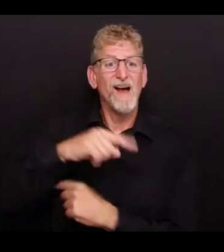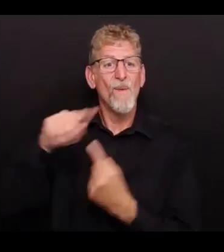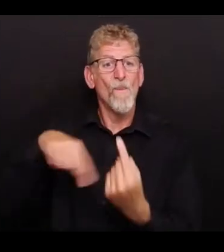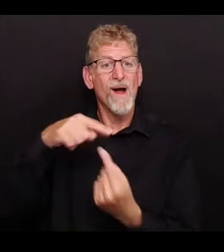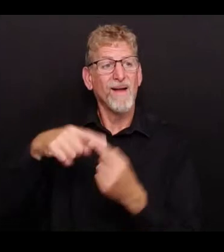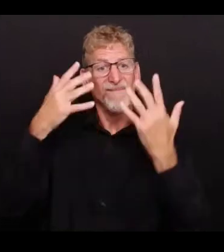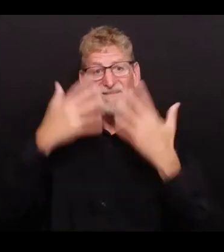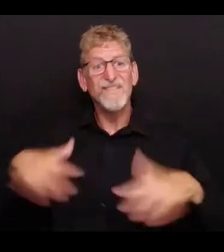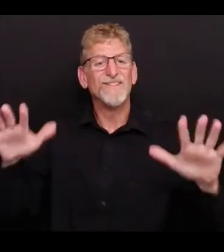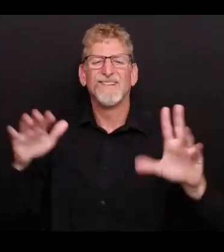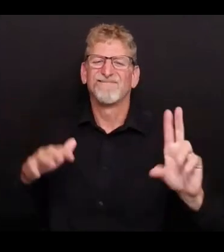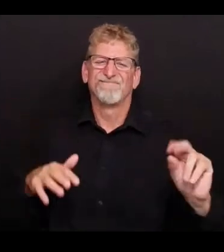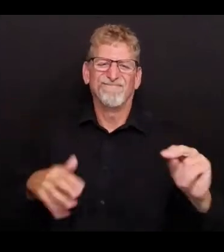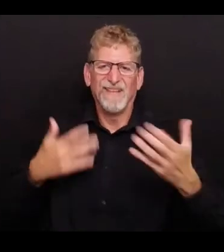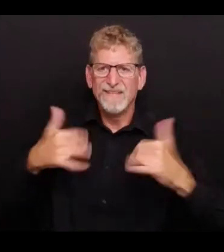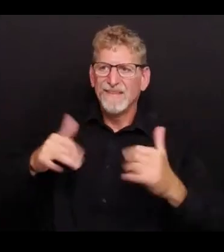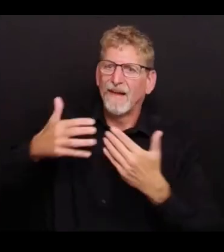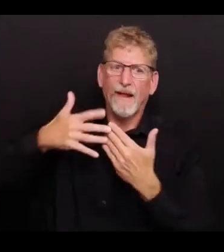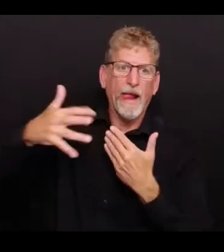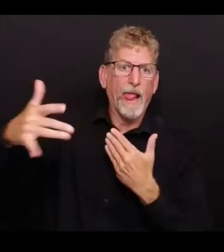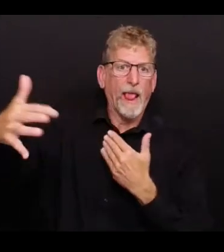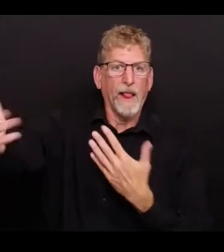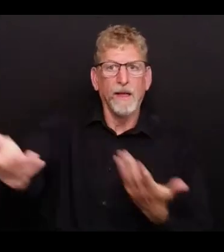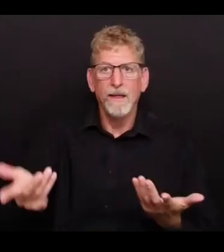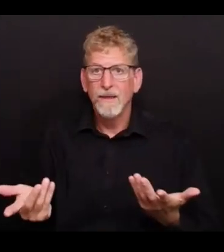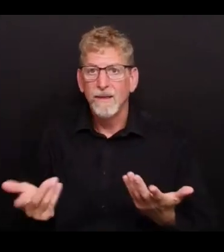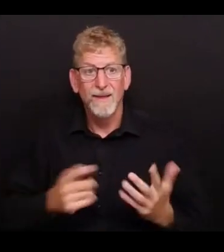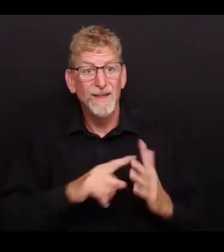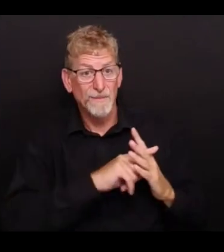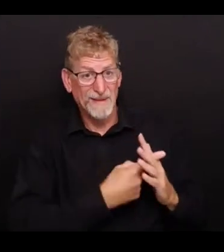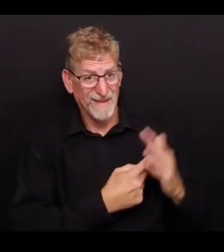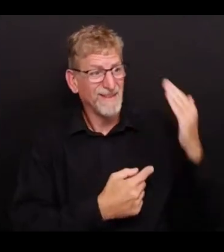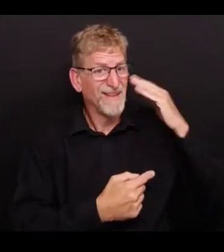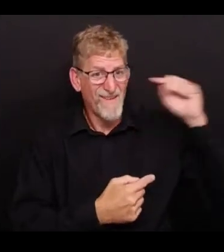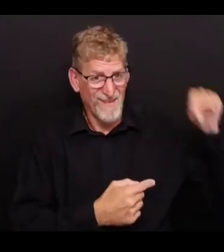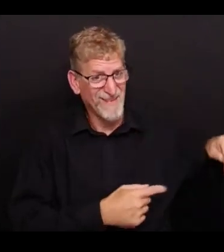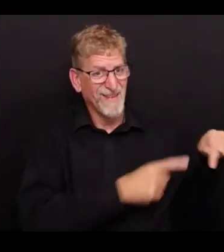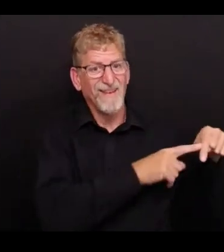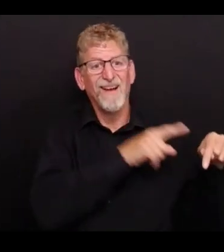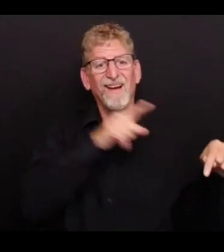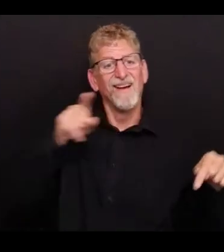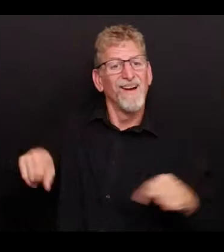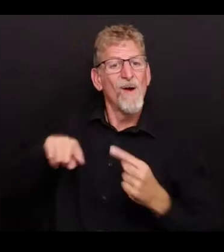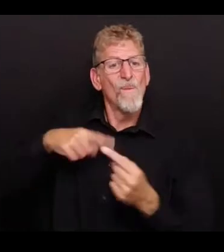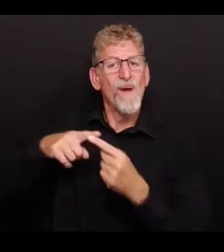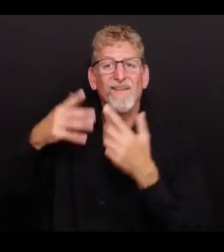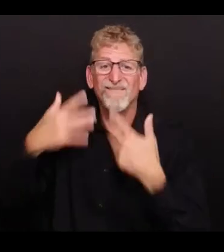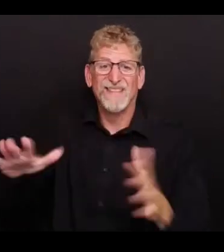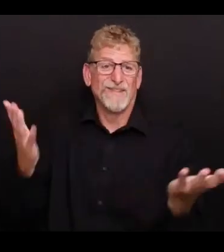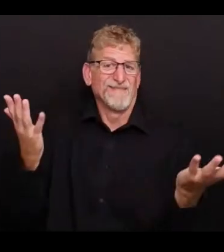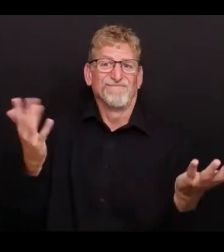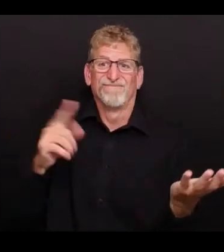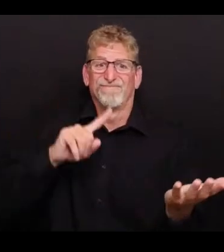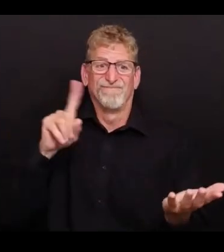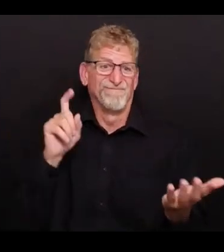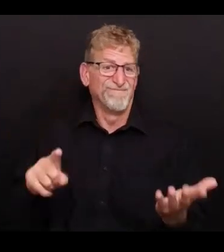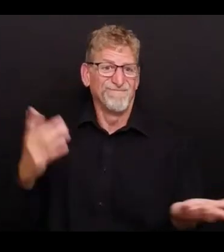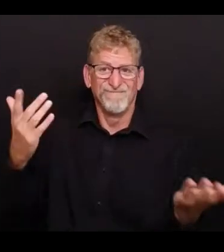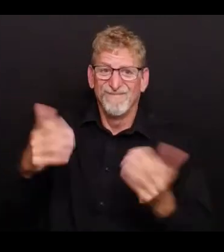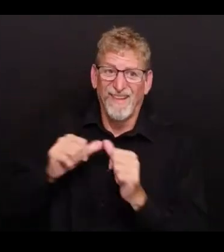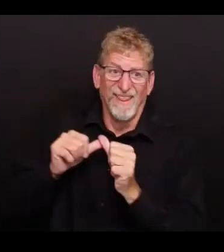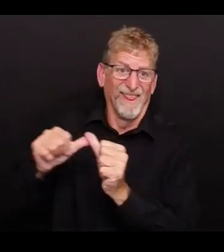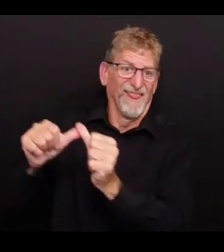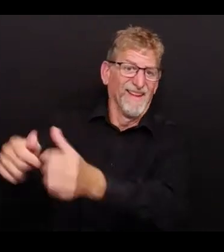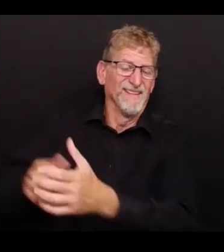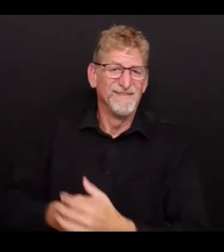definite beginning, but there is no clear end, which makes it really difficult as you have to function in that unknown. I also believe that we all have the